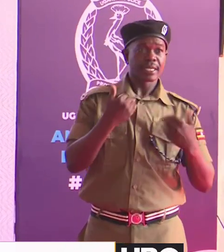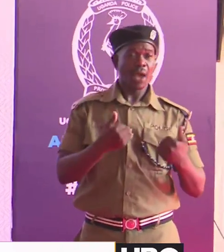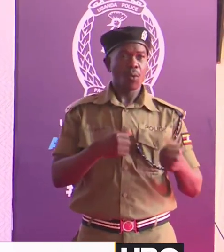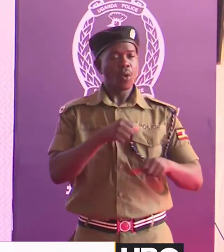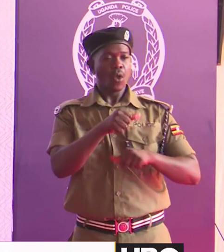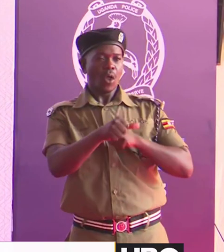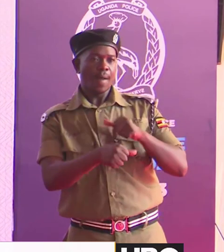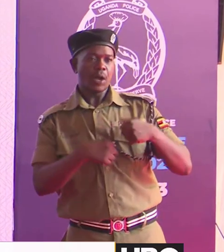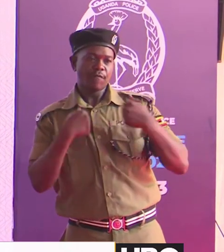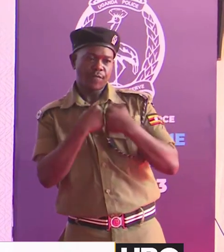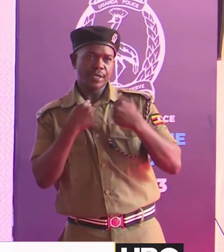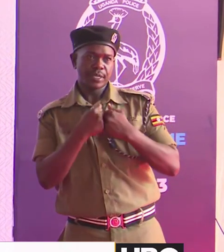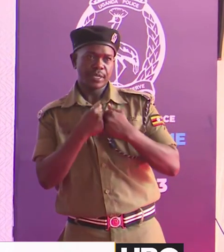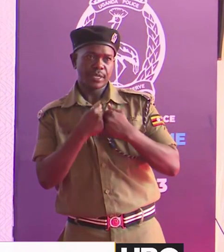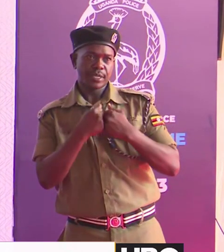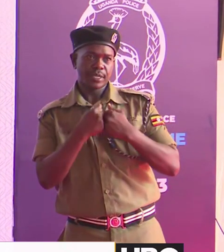reporting